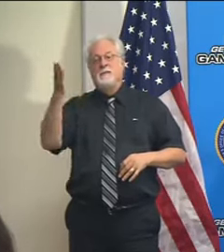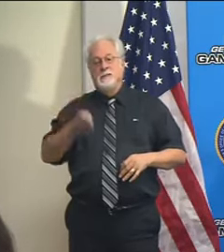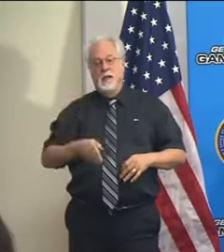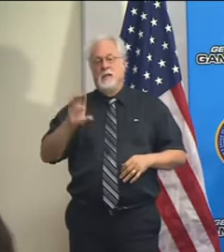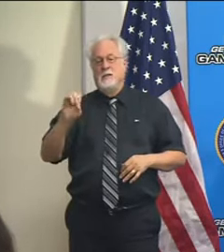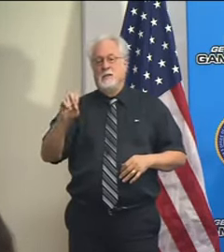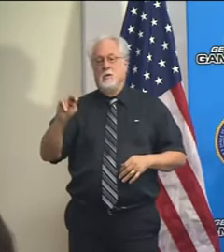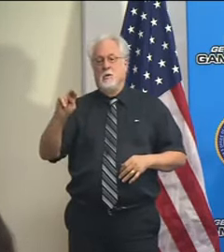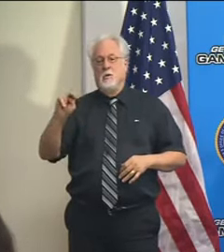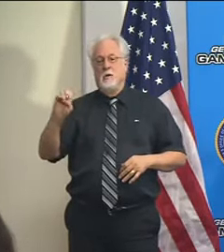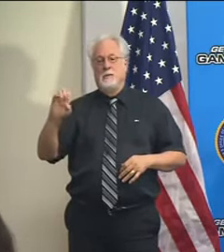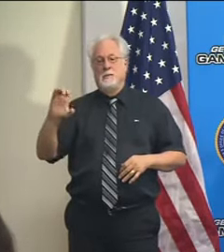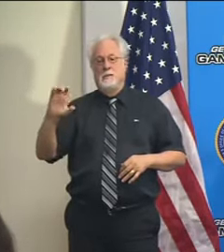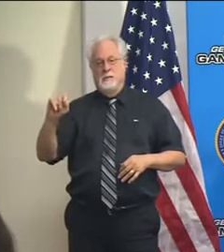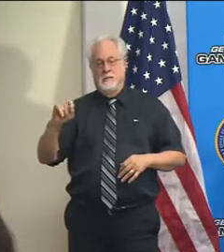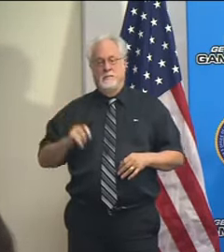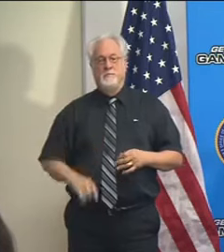www.dcfs.la.gov/connect.